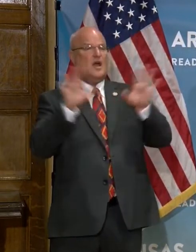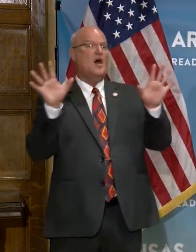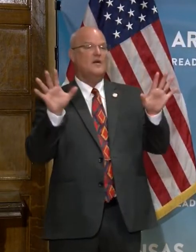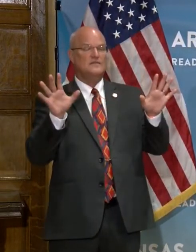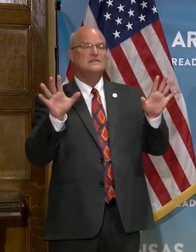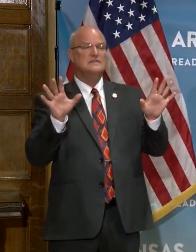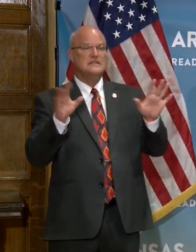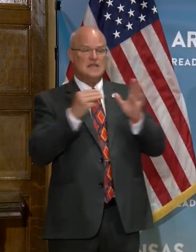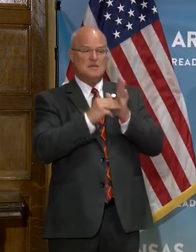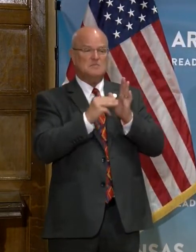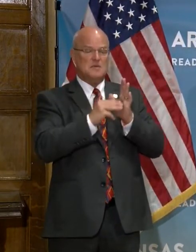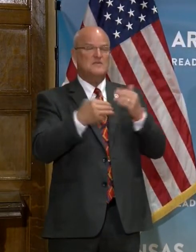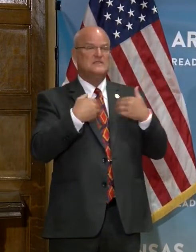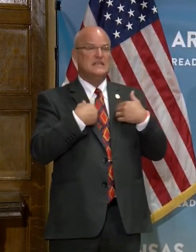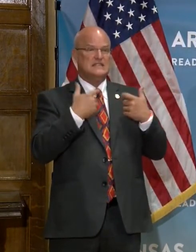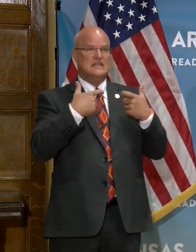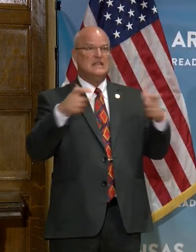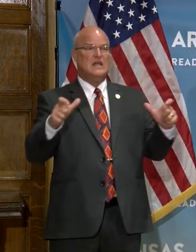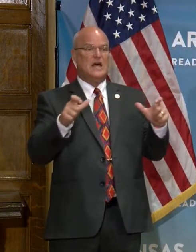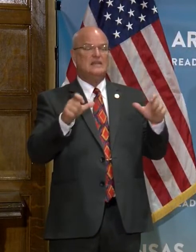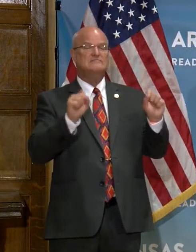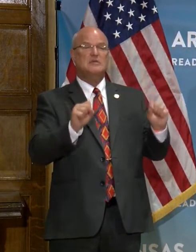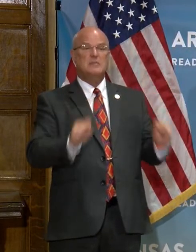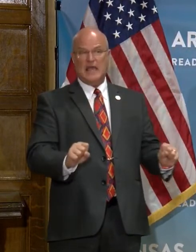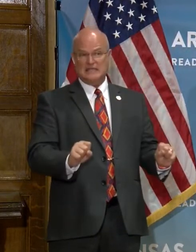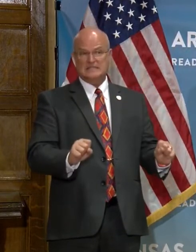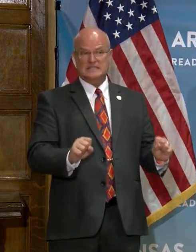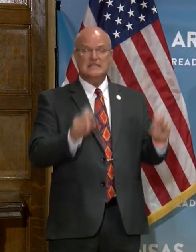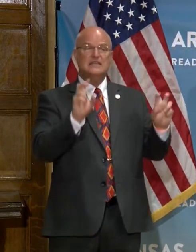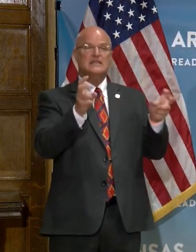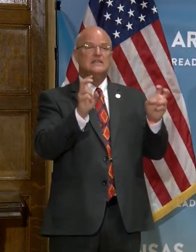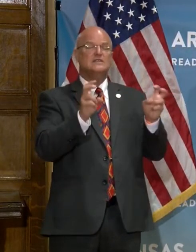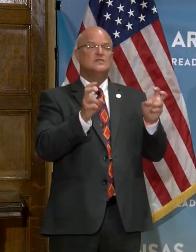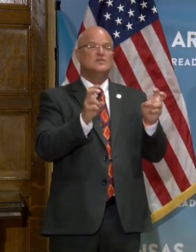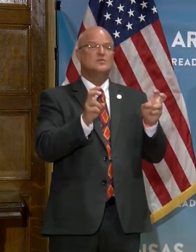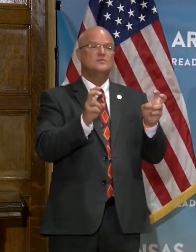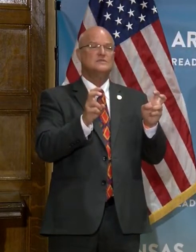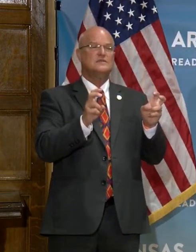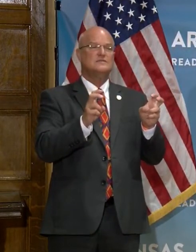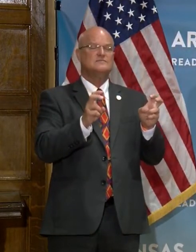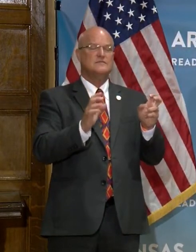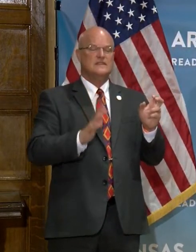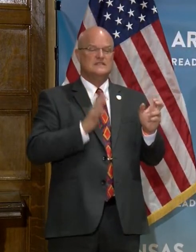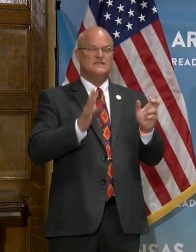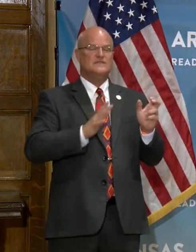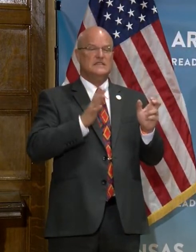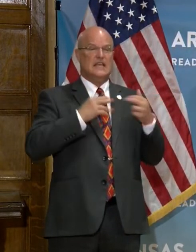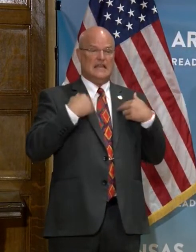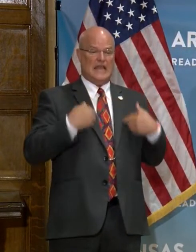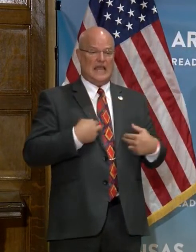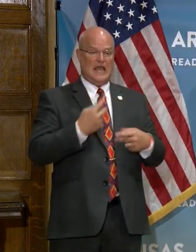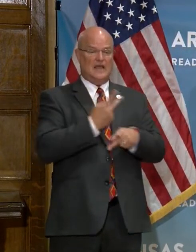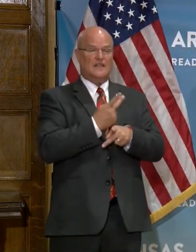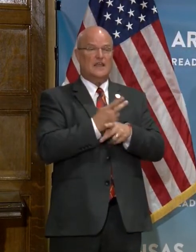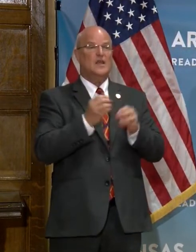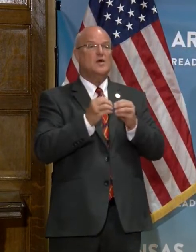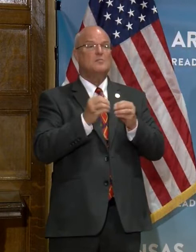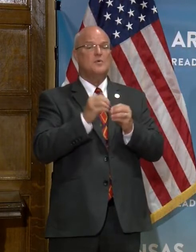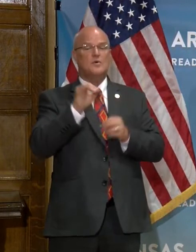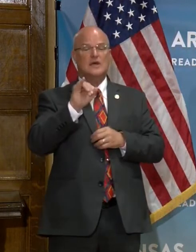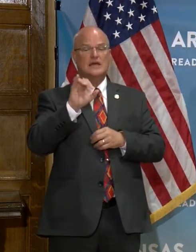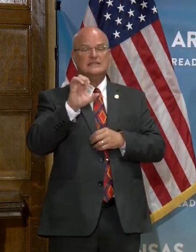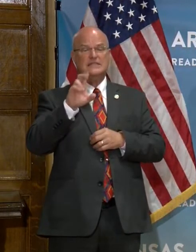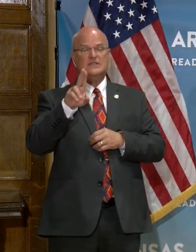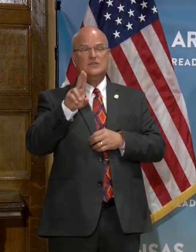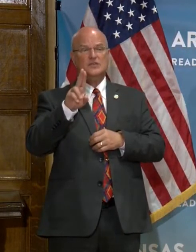obviously Memphis has a great deal of capacity in terms of sophisticated health care and more ICU units.